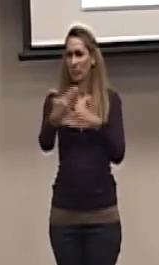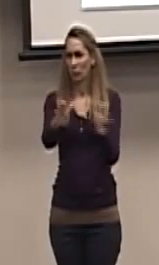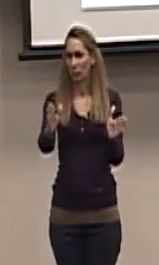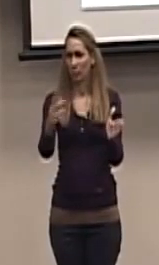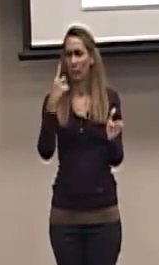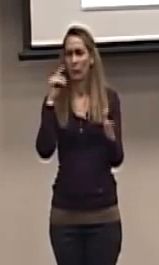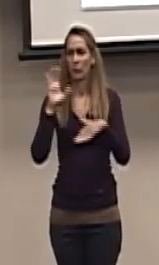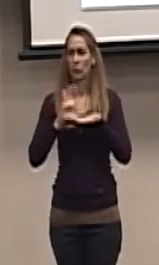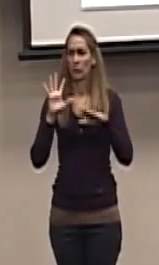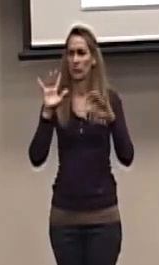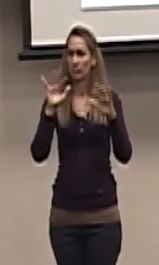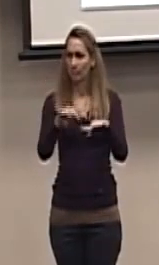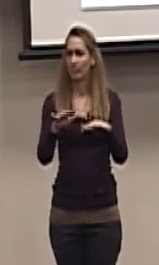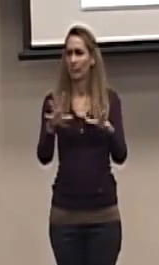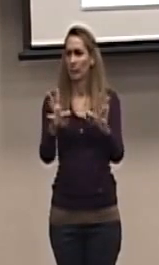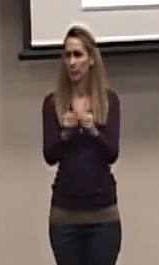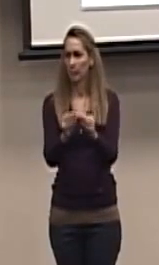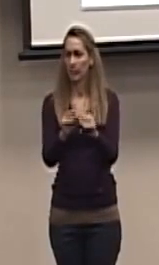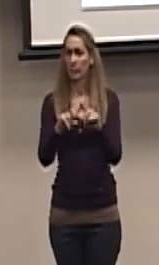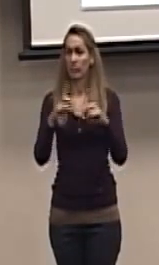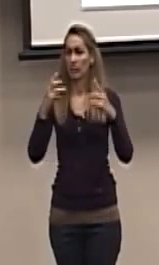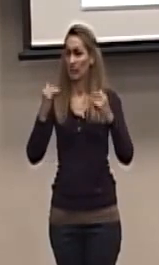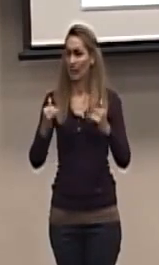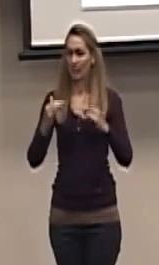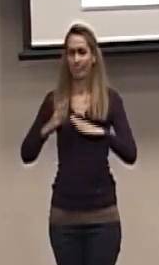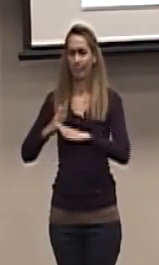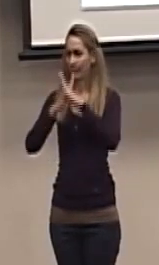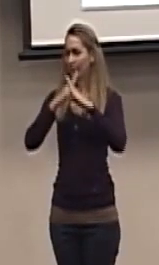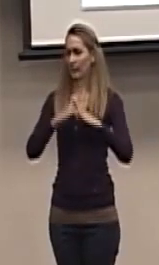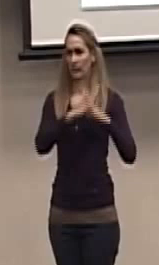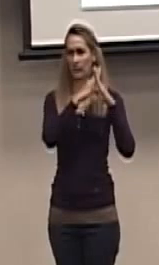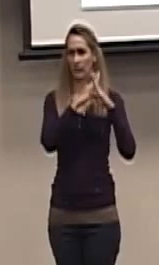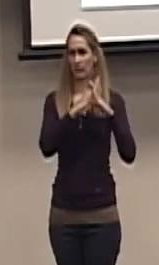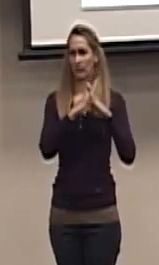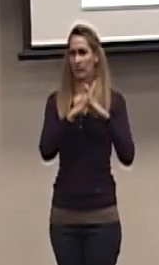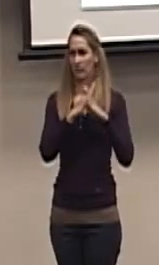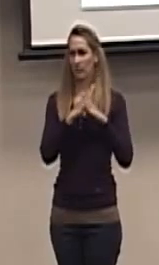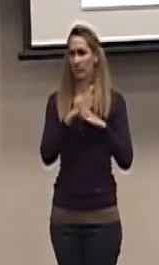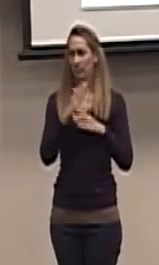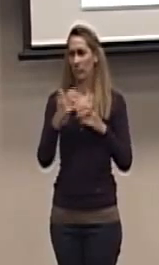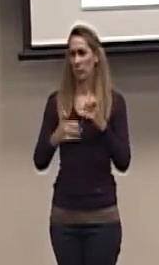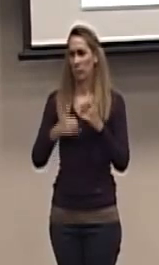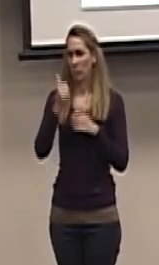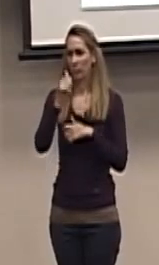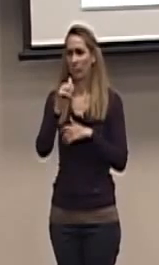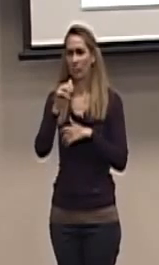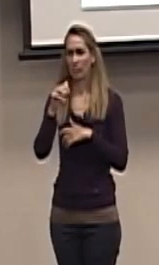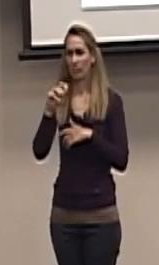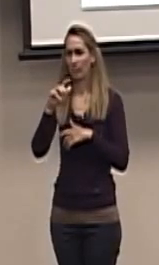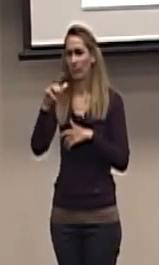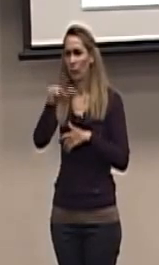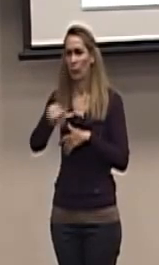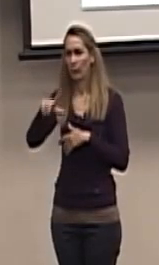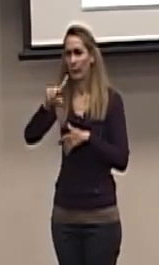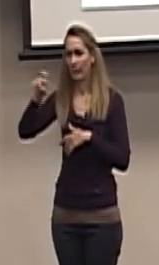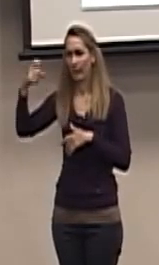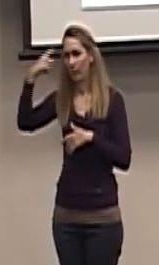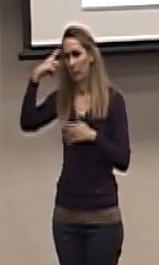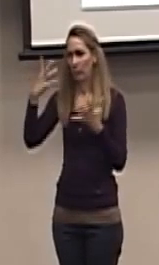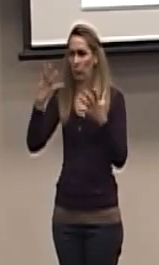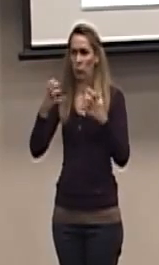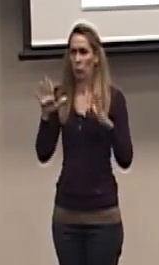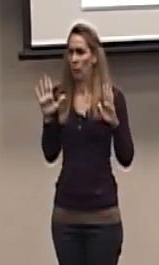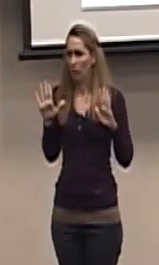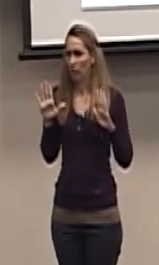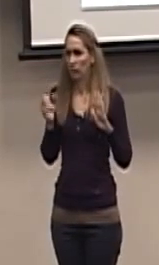But these days, these things are being prevented by most local government authorities. So it's become necessary for